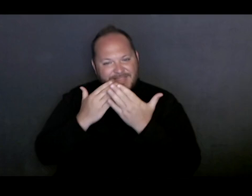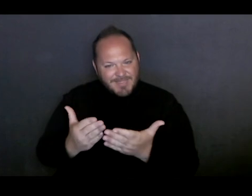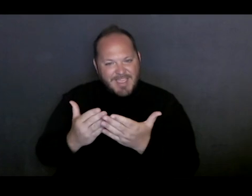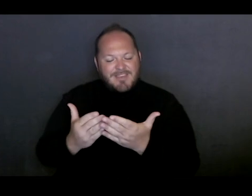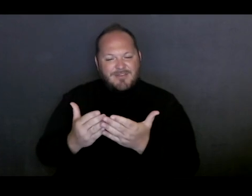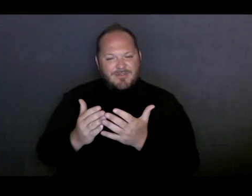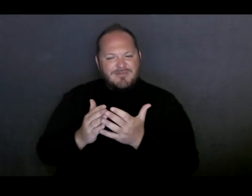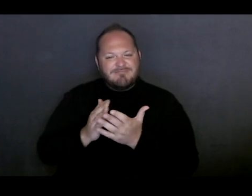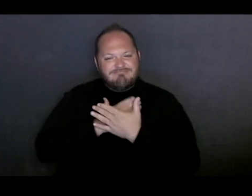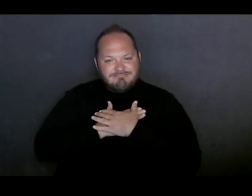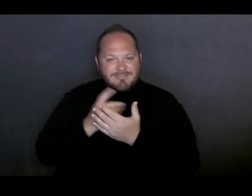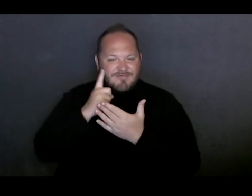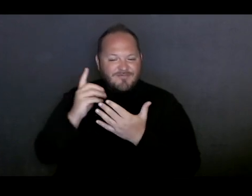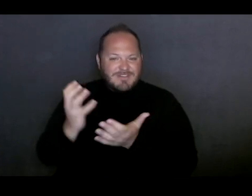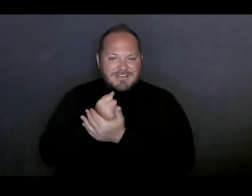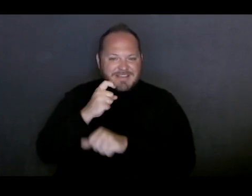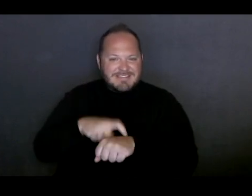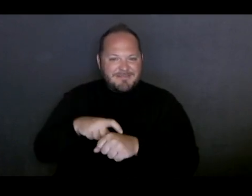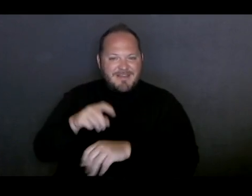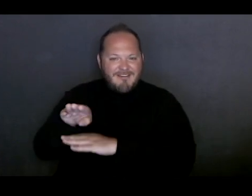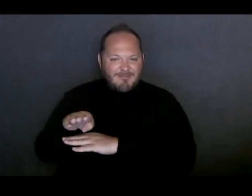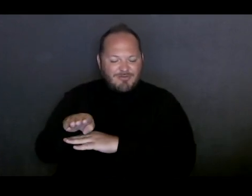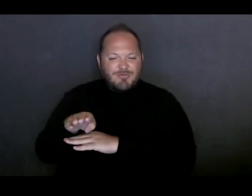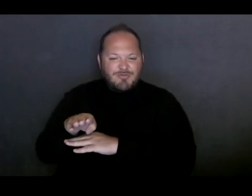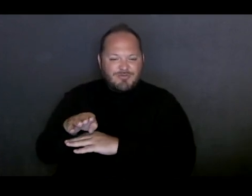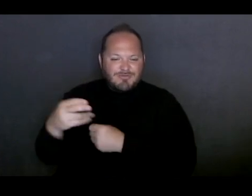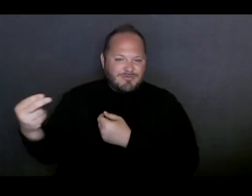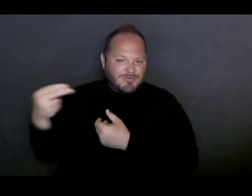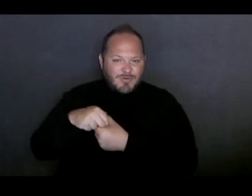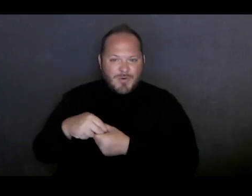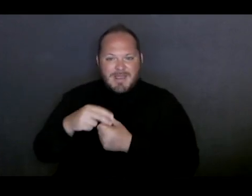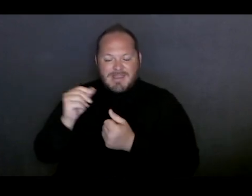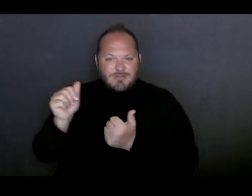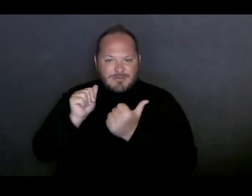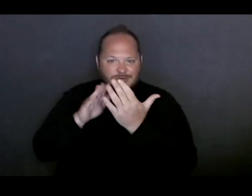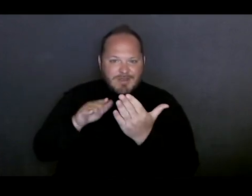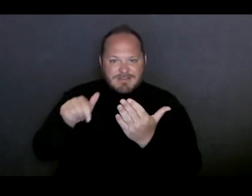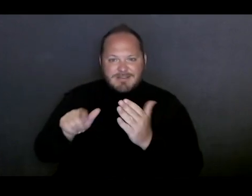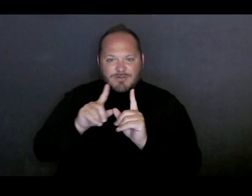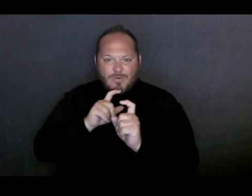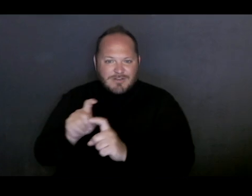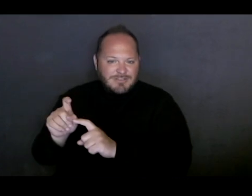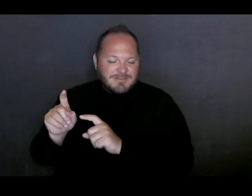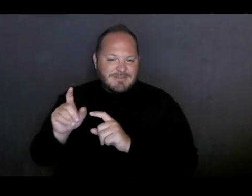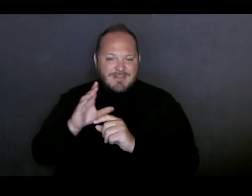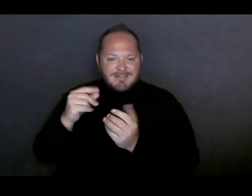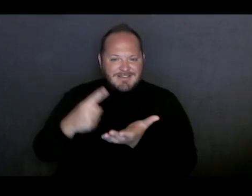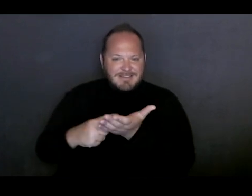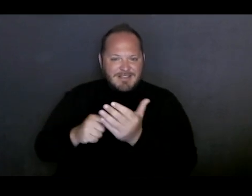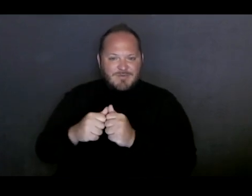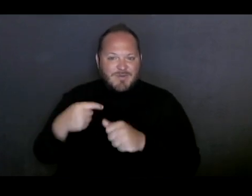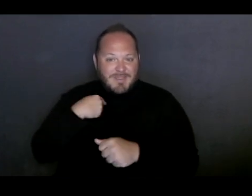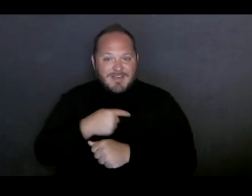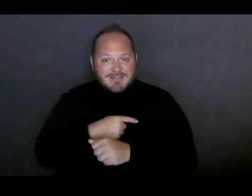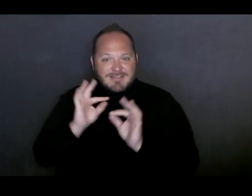this afternoon to kind of address these questions and to discuss them with us. I realize